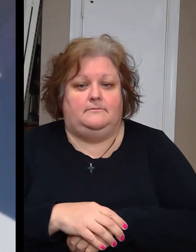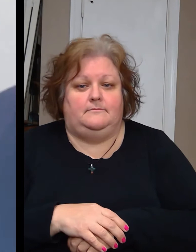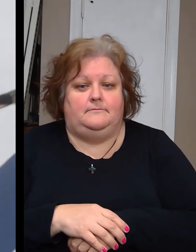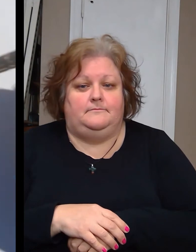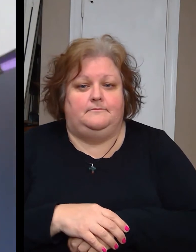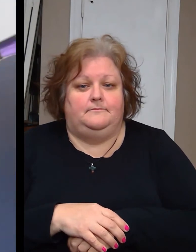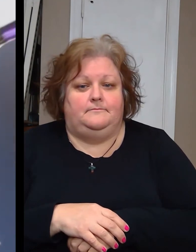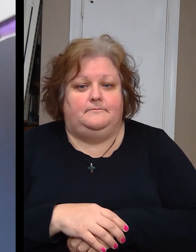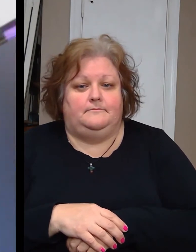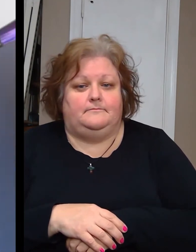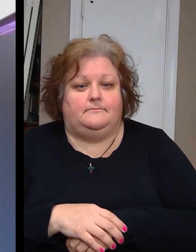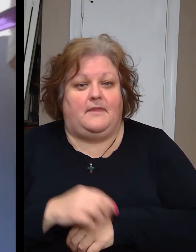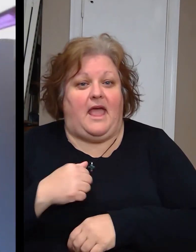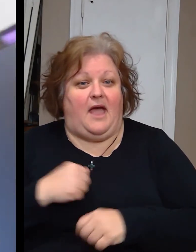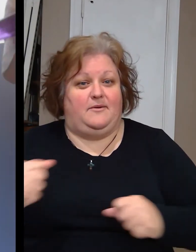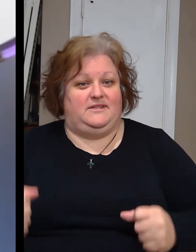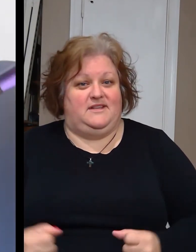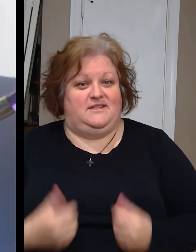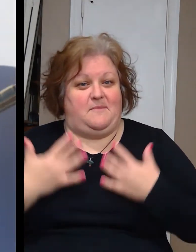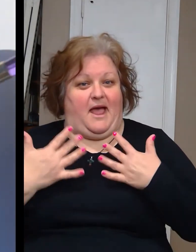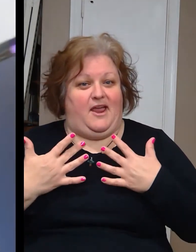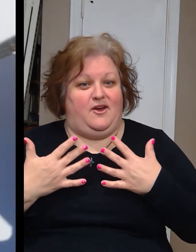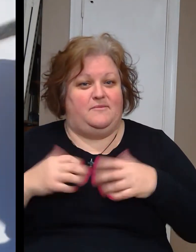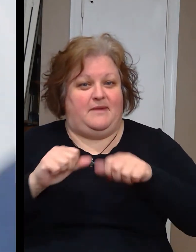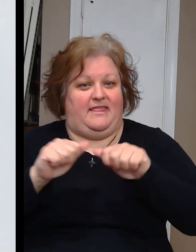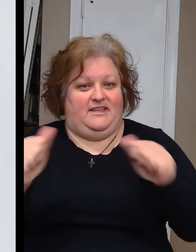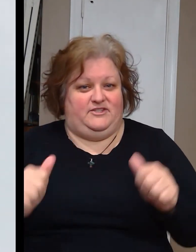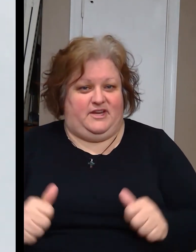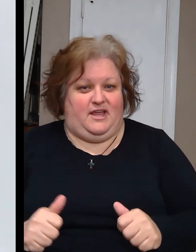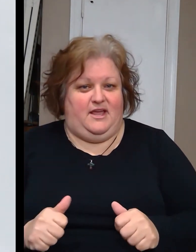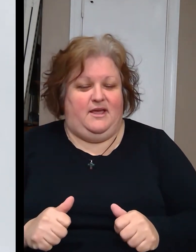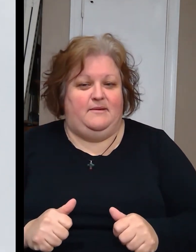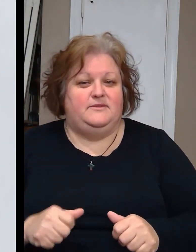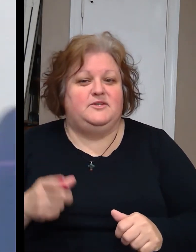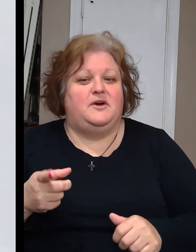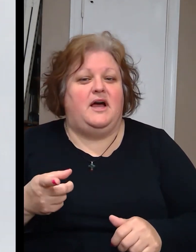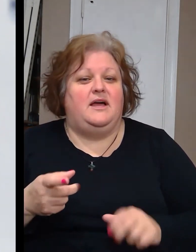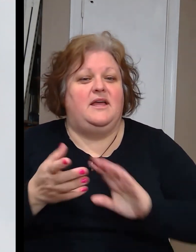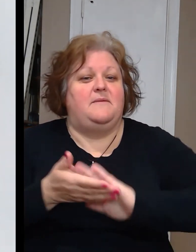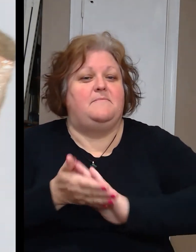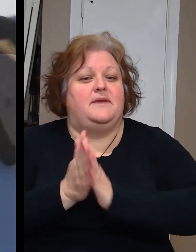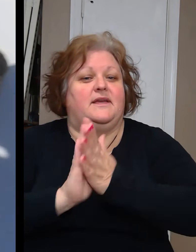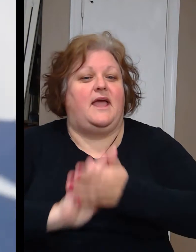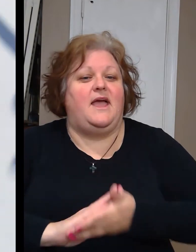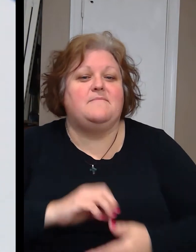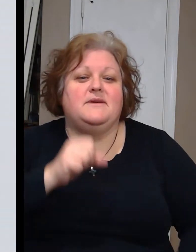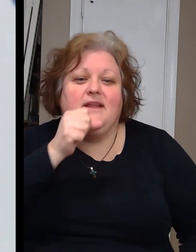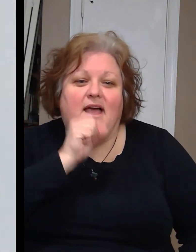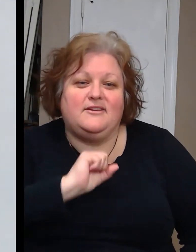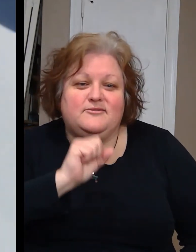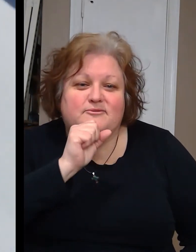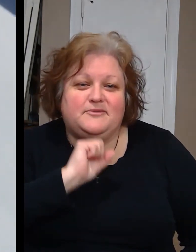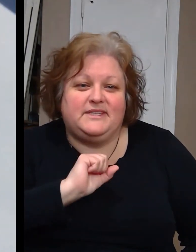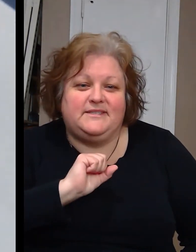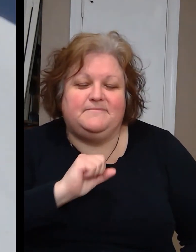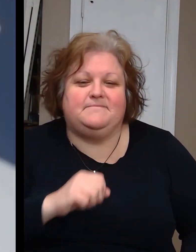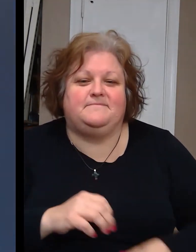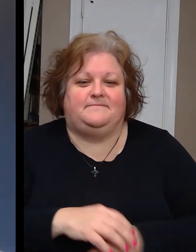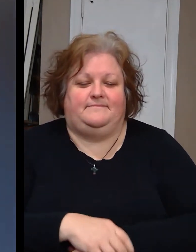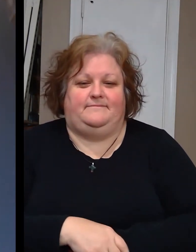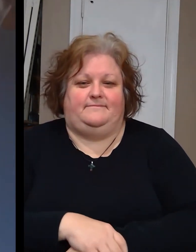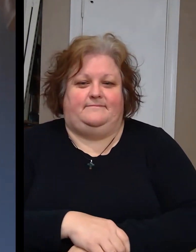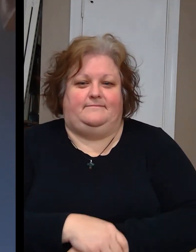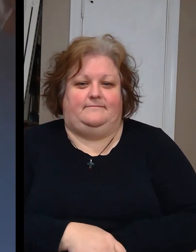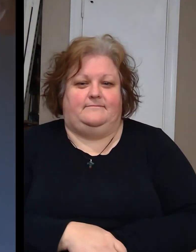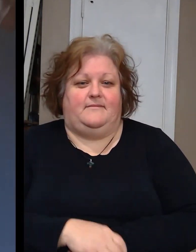I was inspired by the shape of this rock, so I turned it into an ice cream